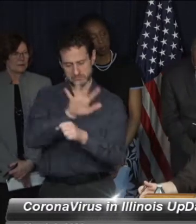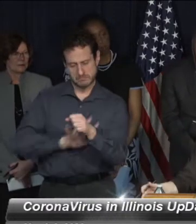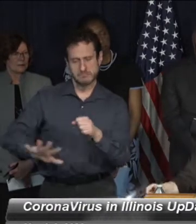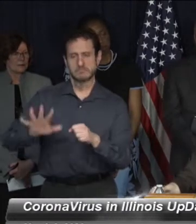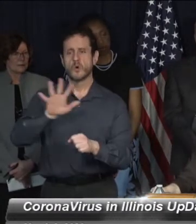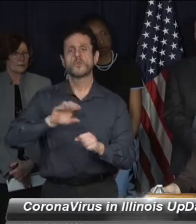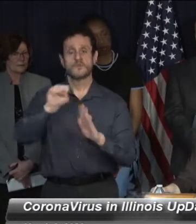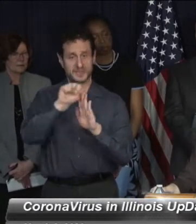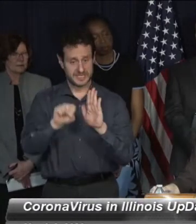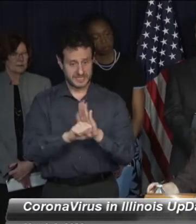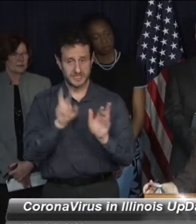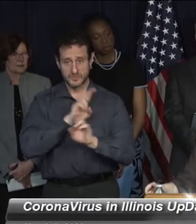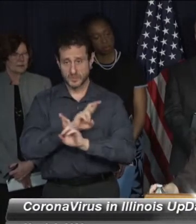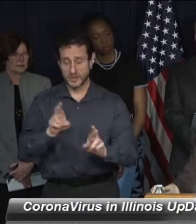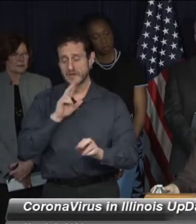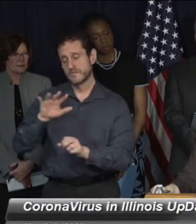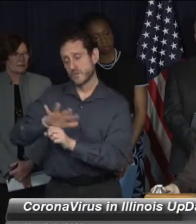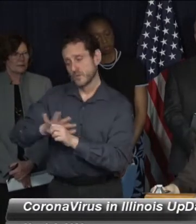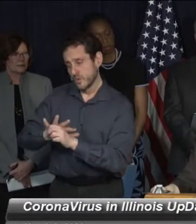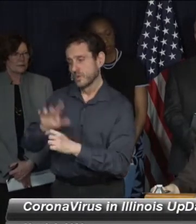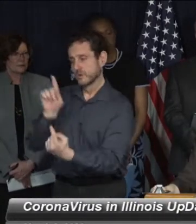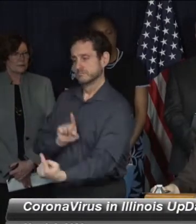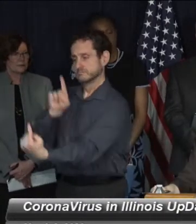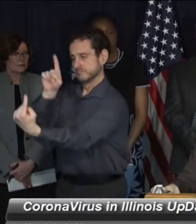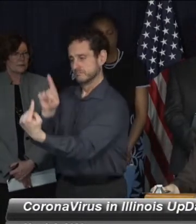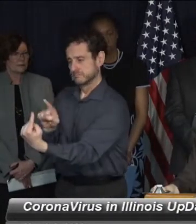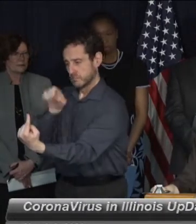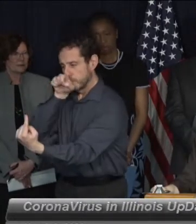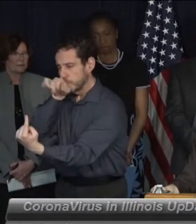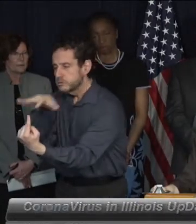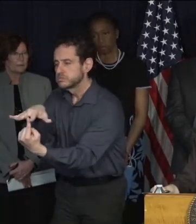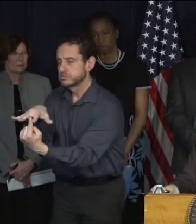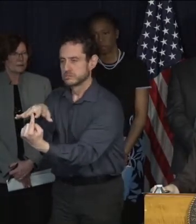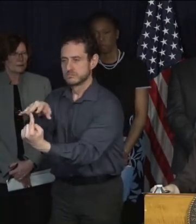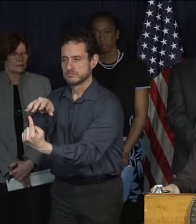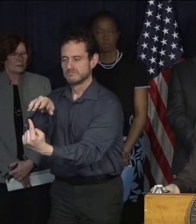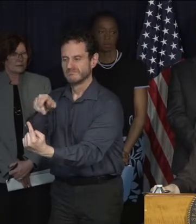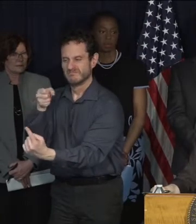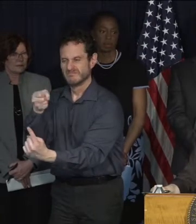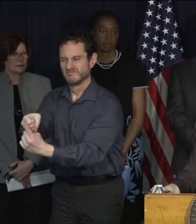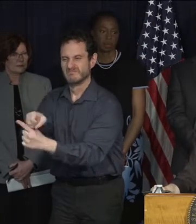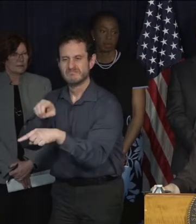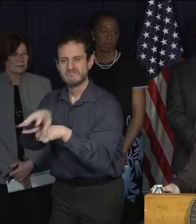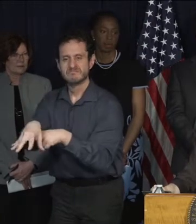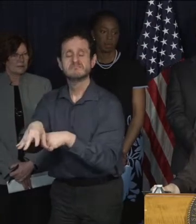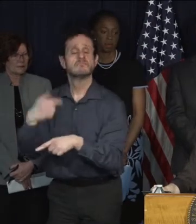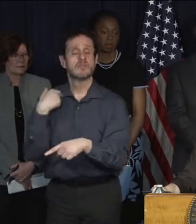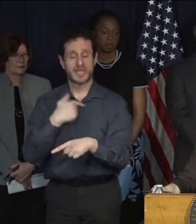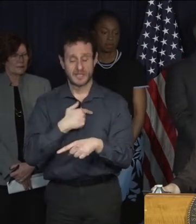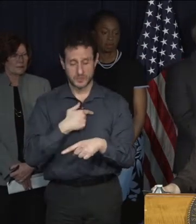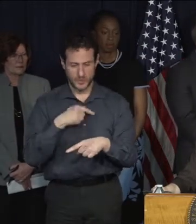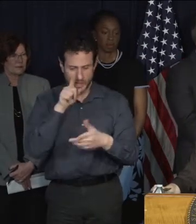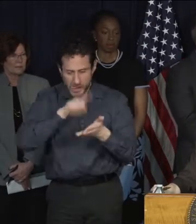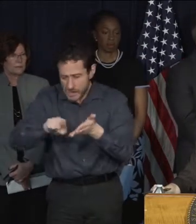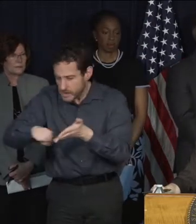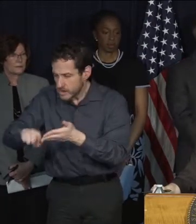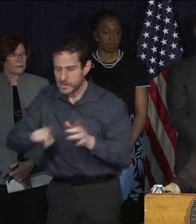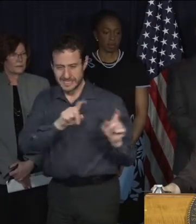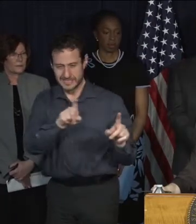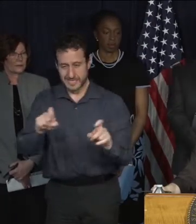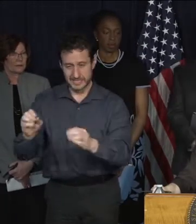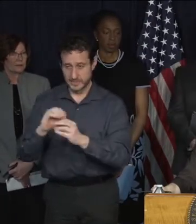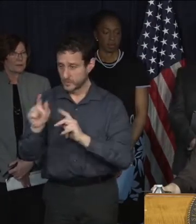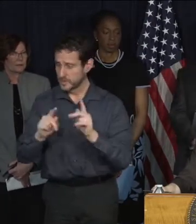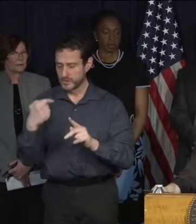be ready for local person-to-person spread. And as we enhance our surveillance efforts and begin testing more people,